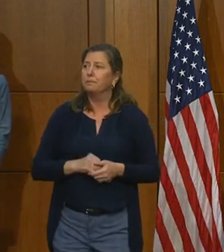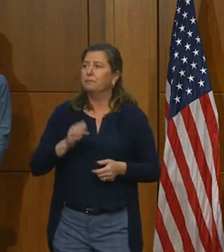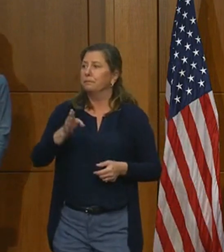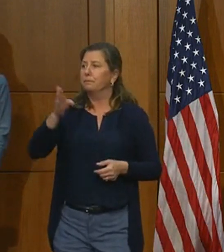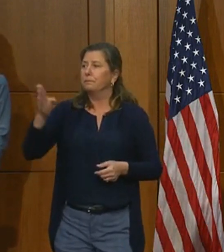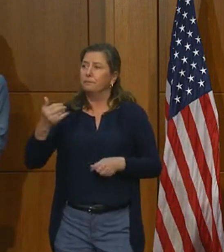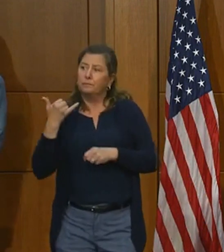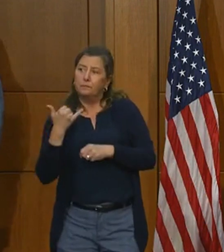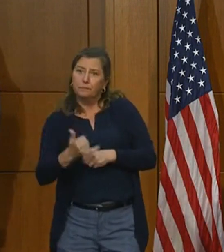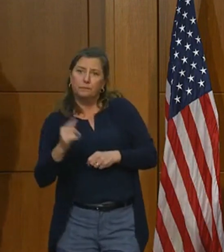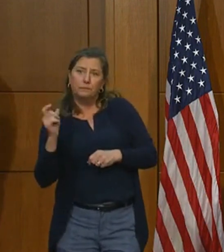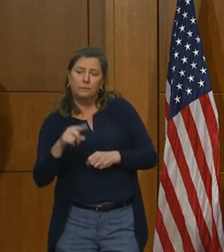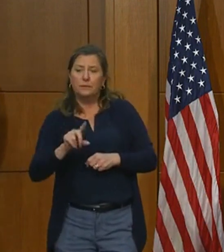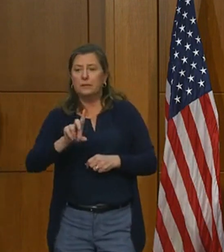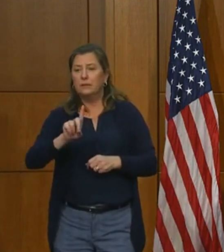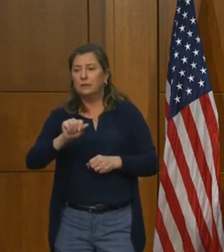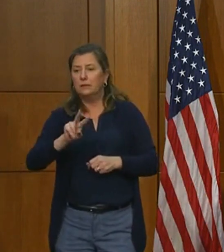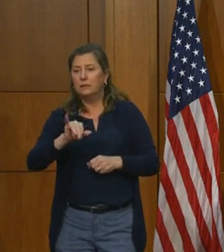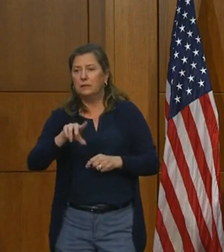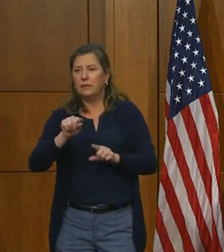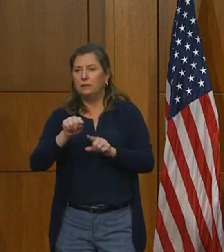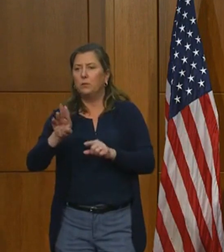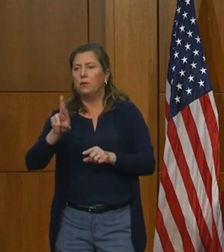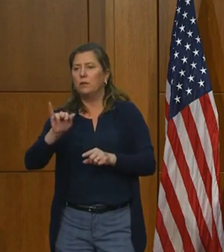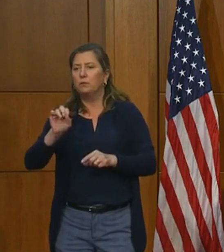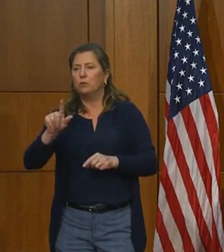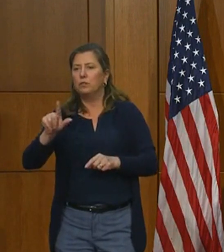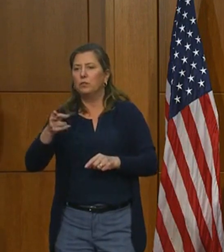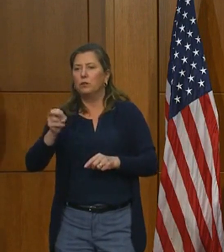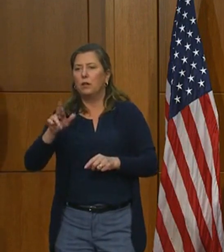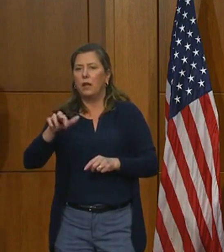Next up is David McGee with the Bristol Herald-Courier.